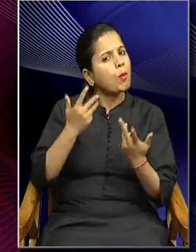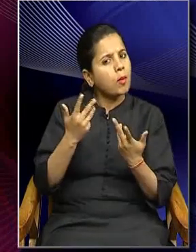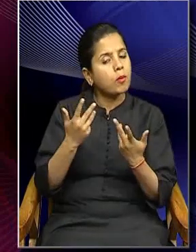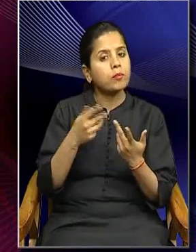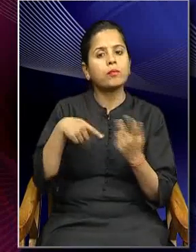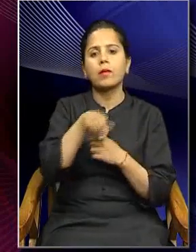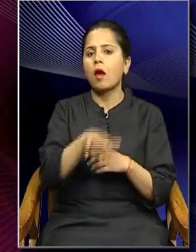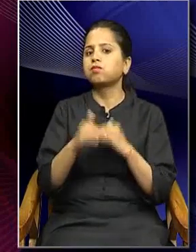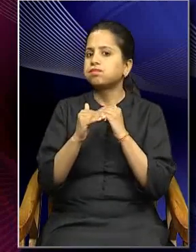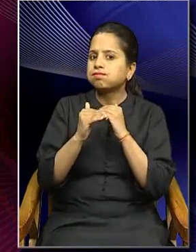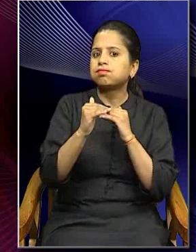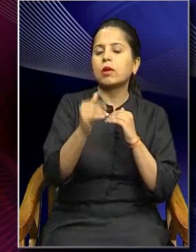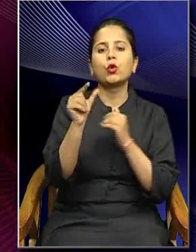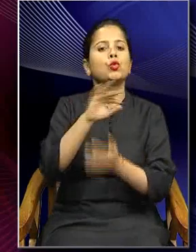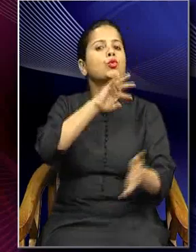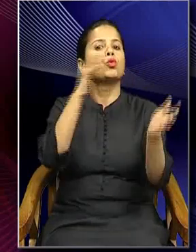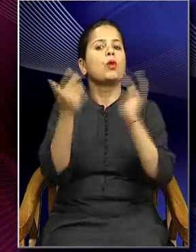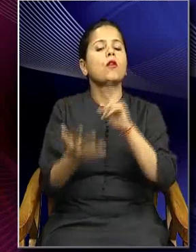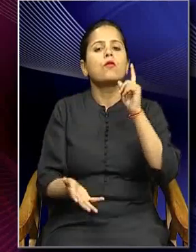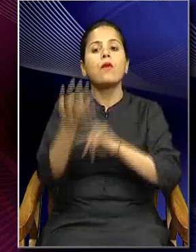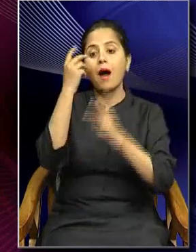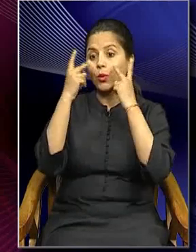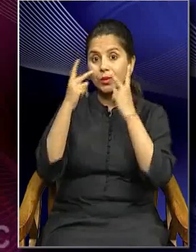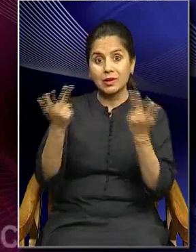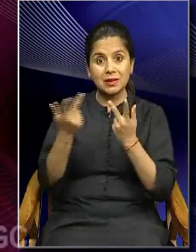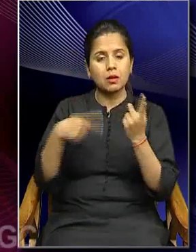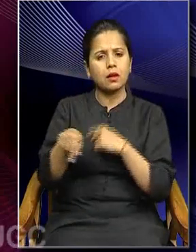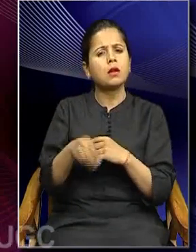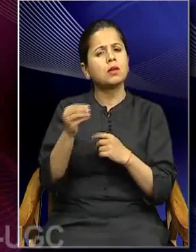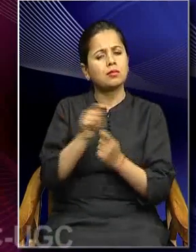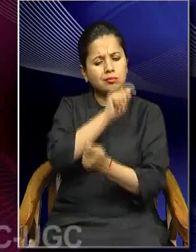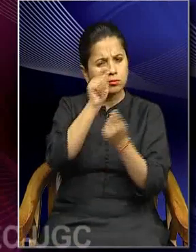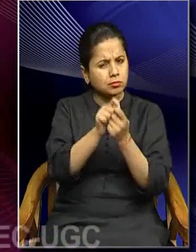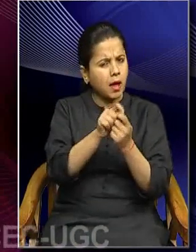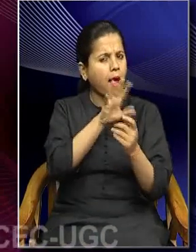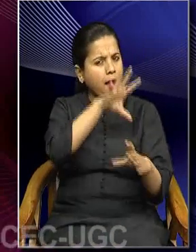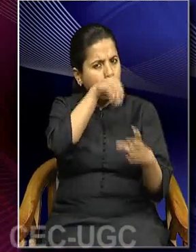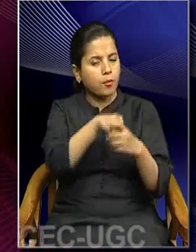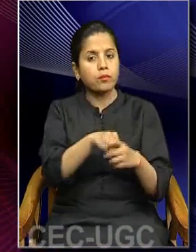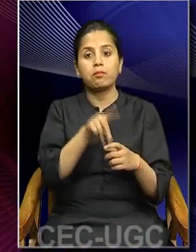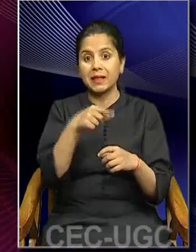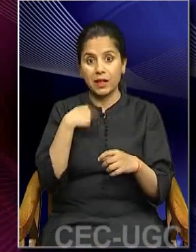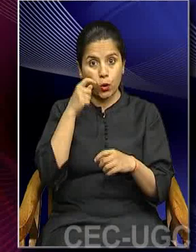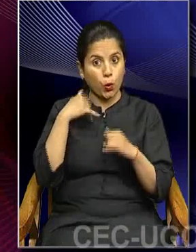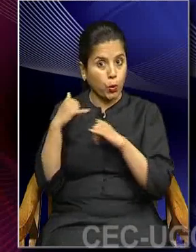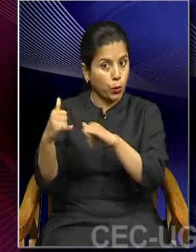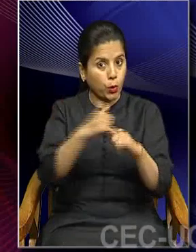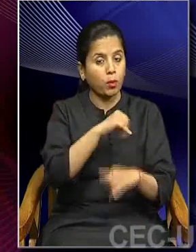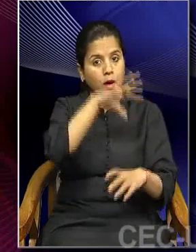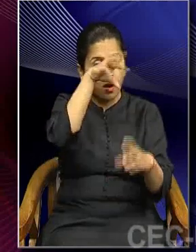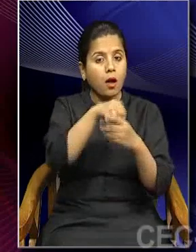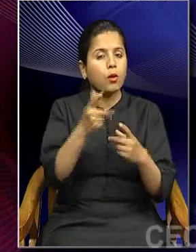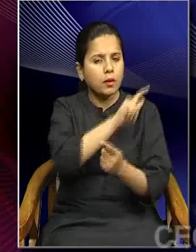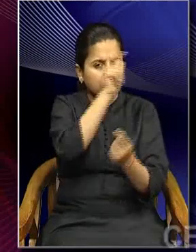it maintains that universals are found in the particulars, which means humanness is in the